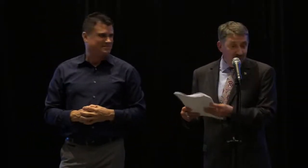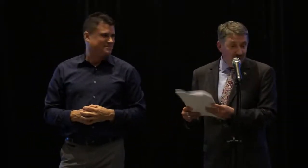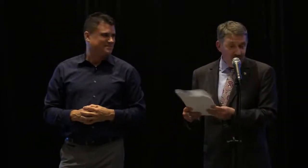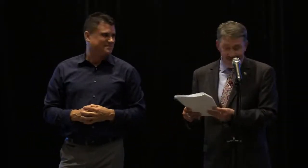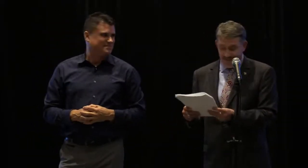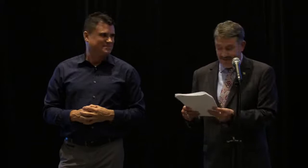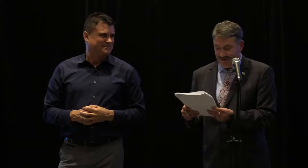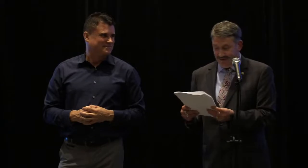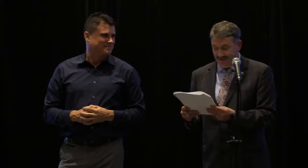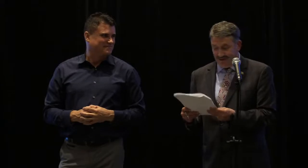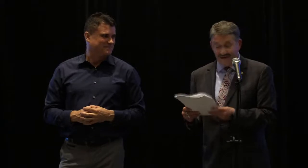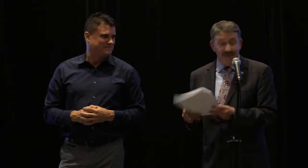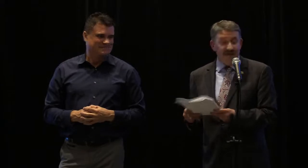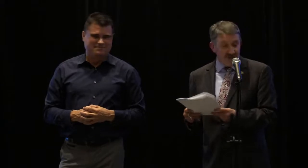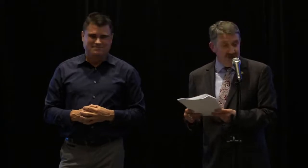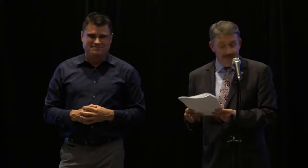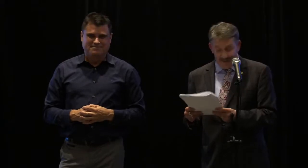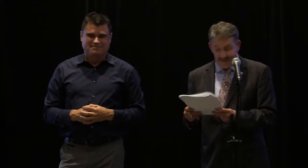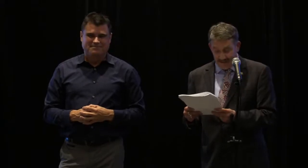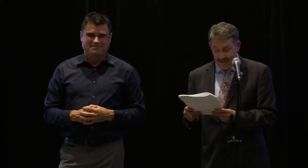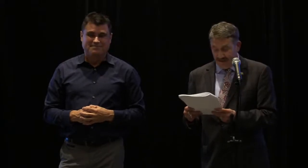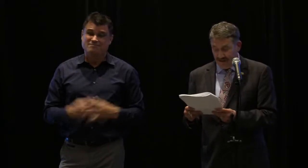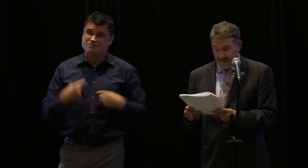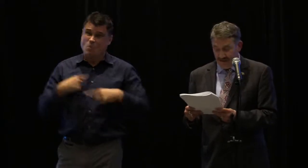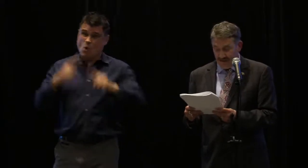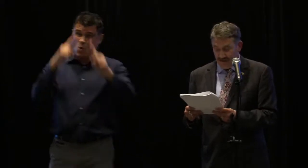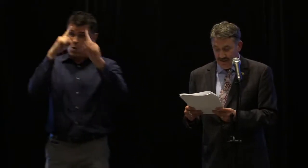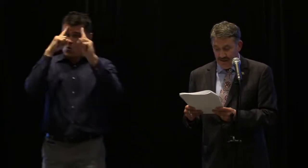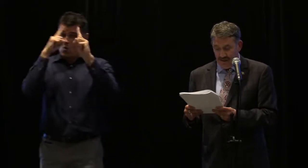Our goal is to make sure that BC